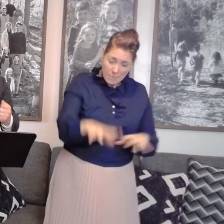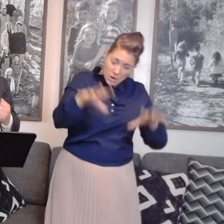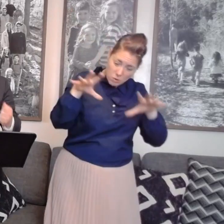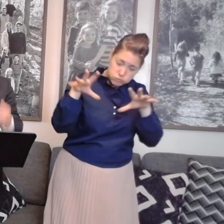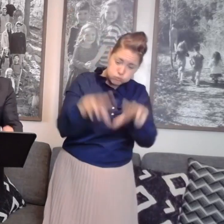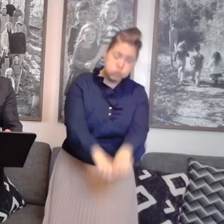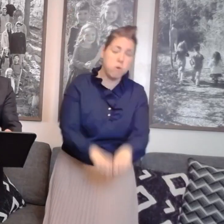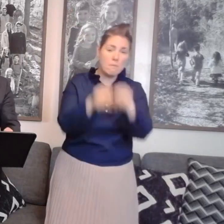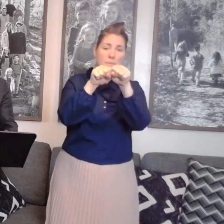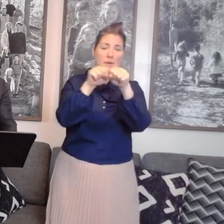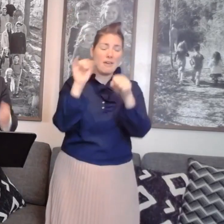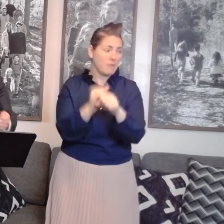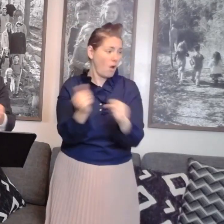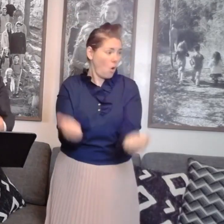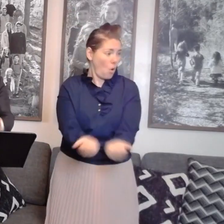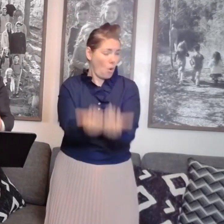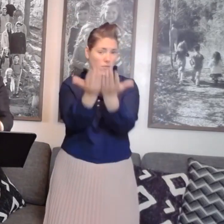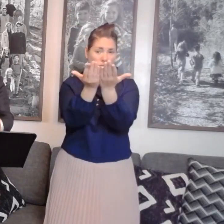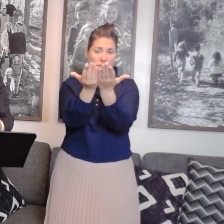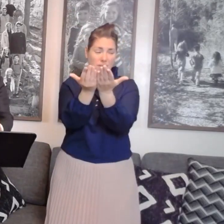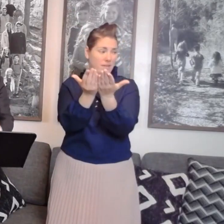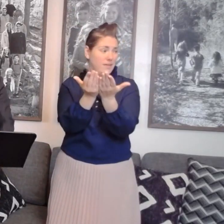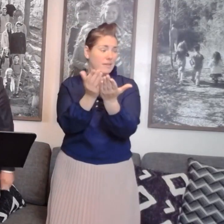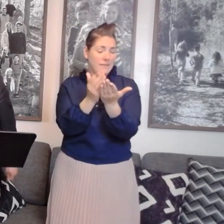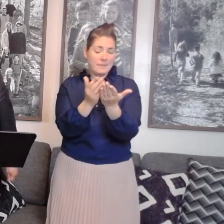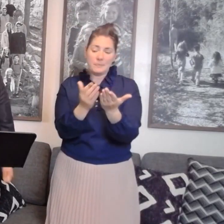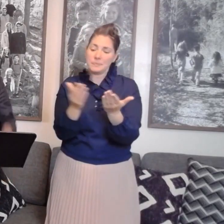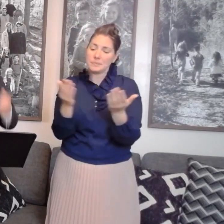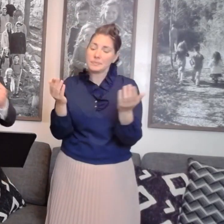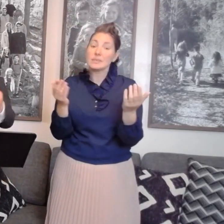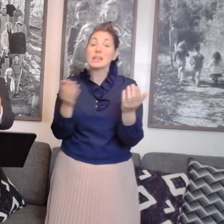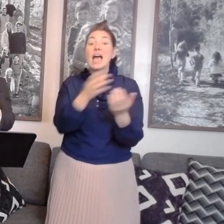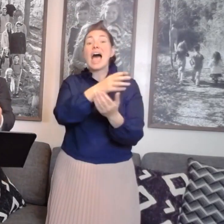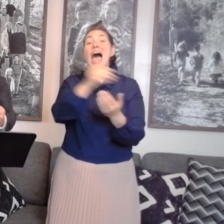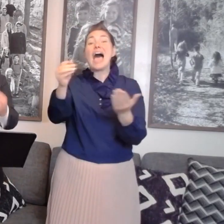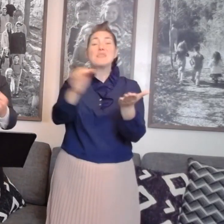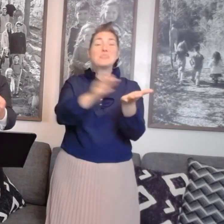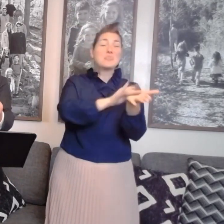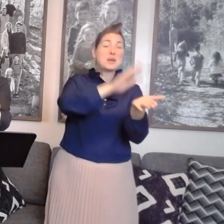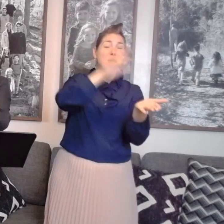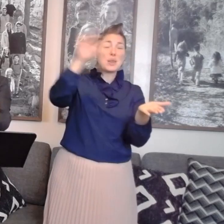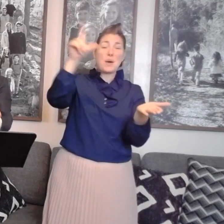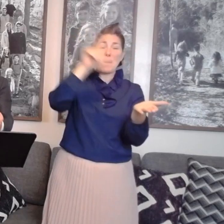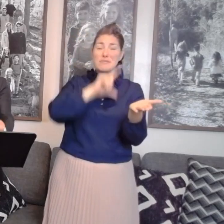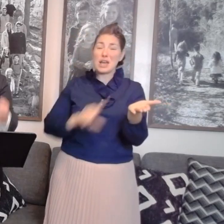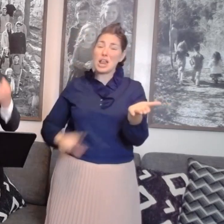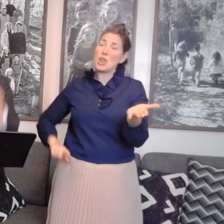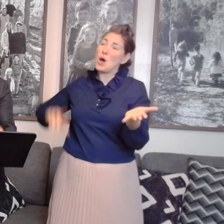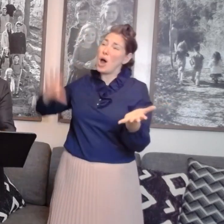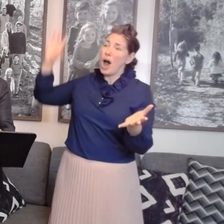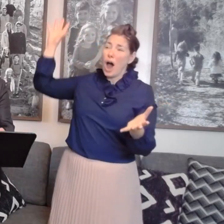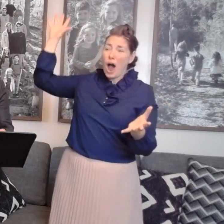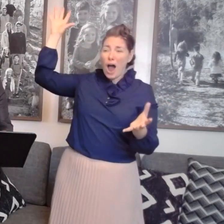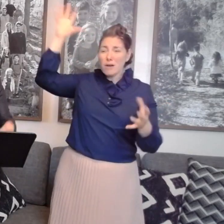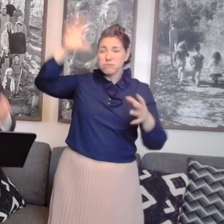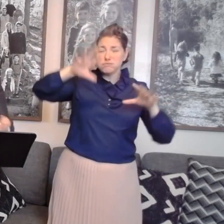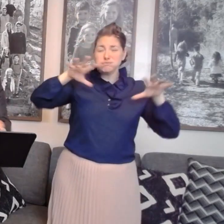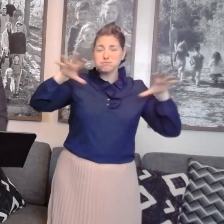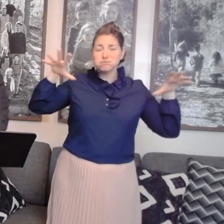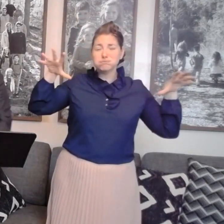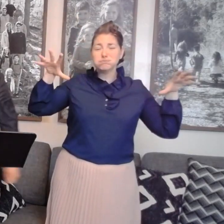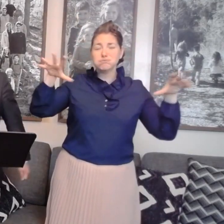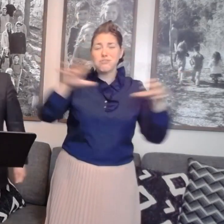the burnt offering and the sacrifices. And the glory of the Lord filled